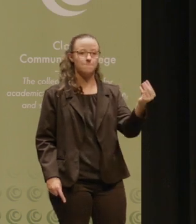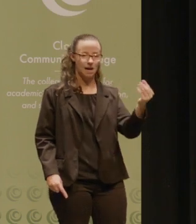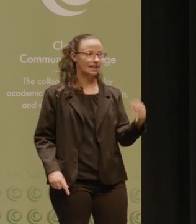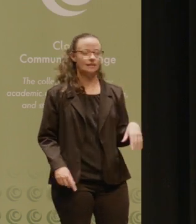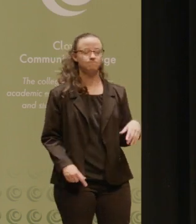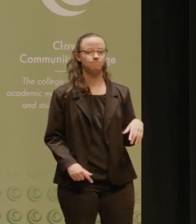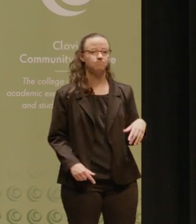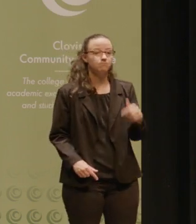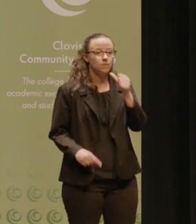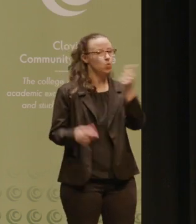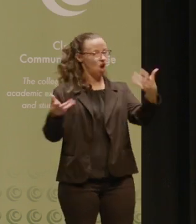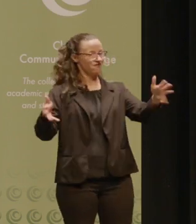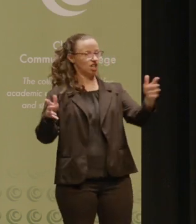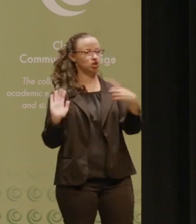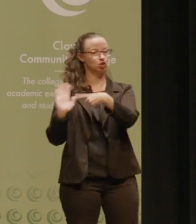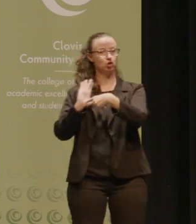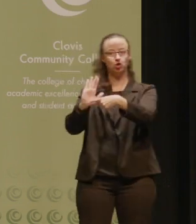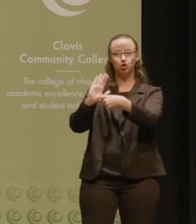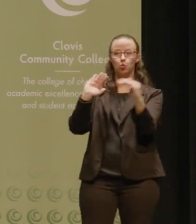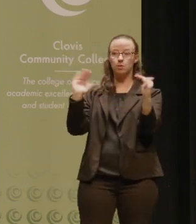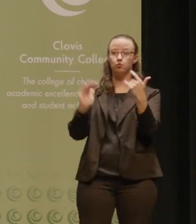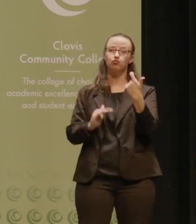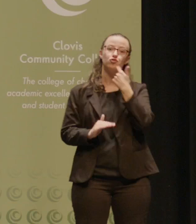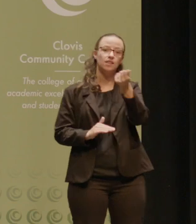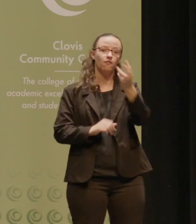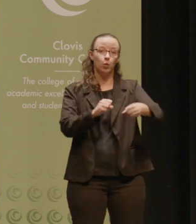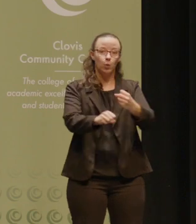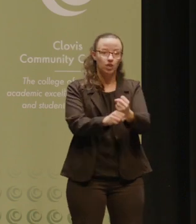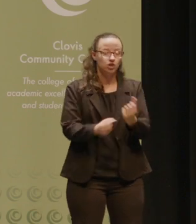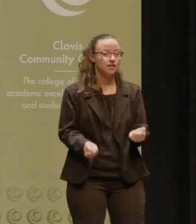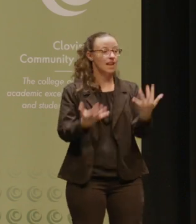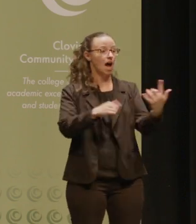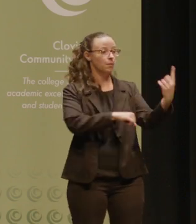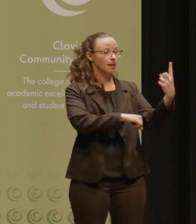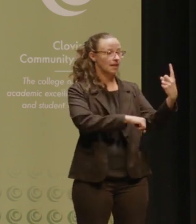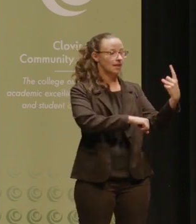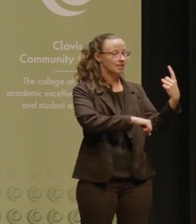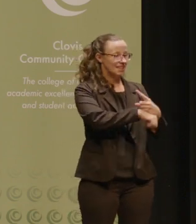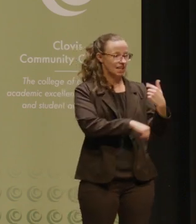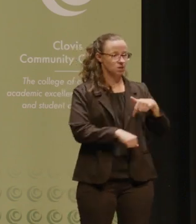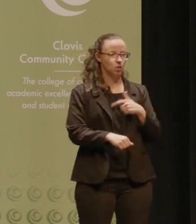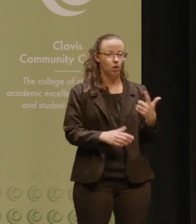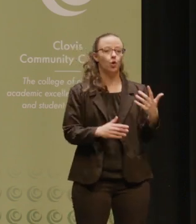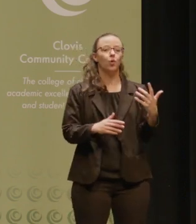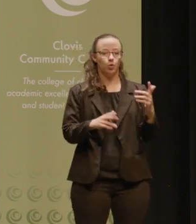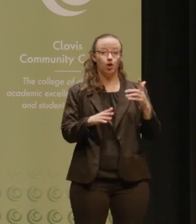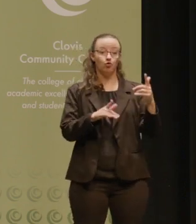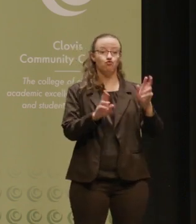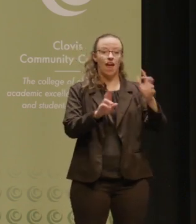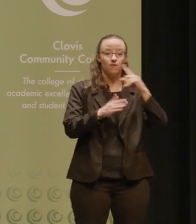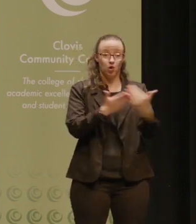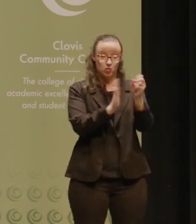we're not done. This shows a comparison over the last few years about how many days we're out, because we start next week.